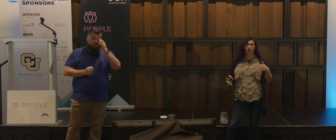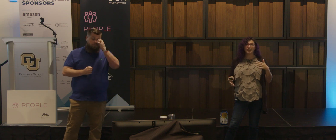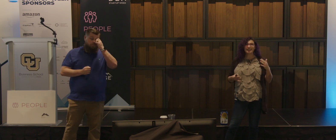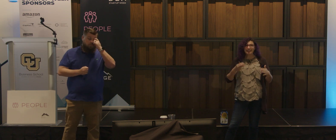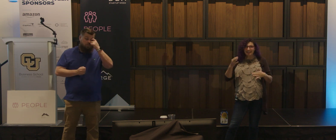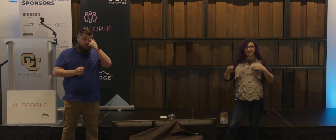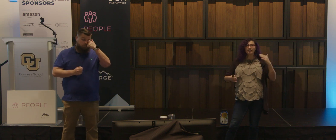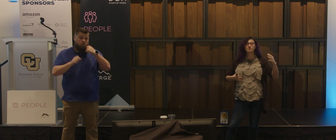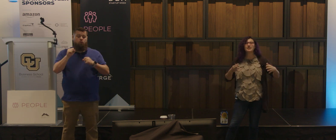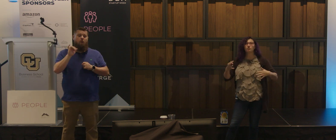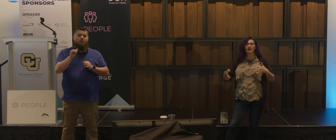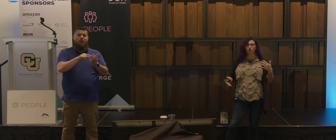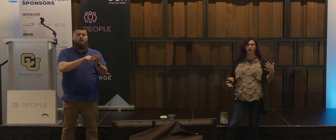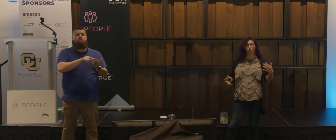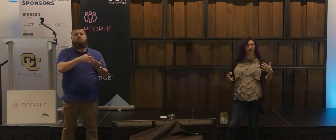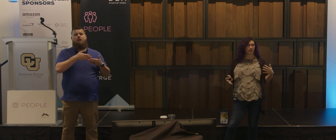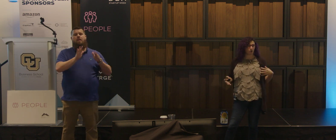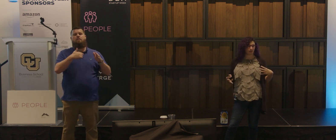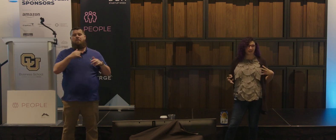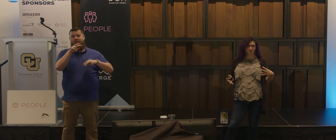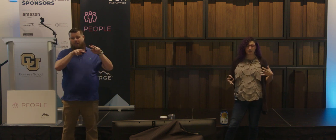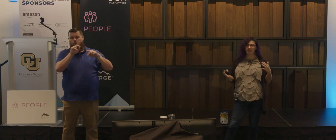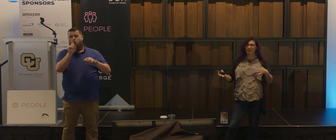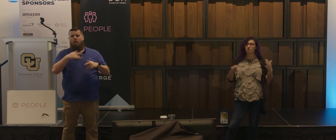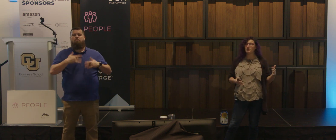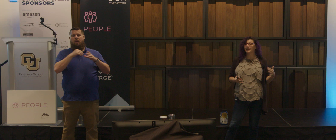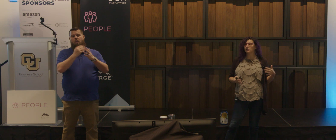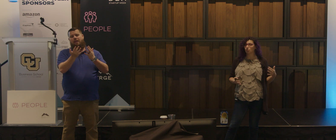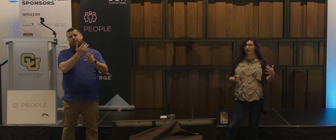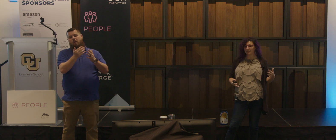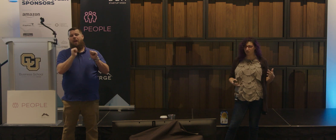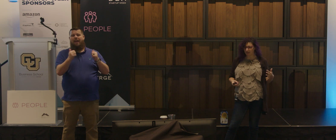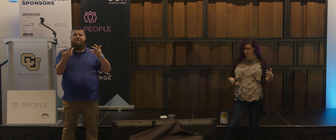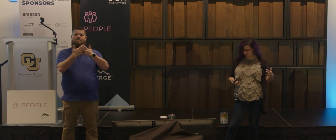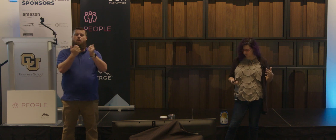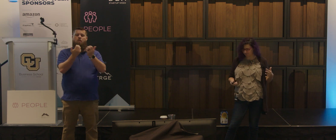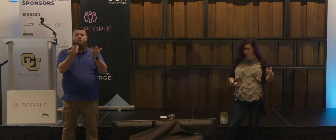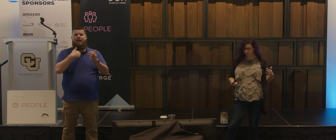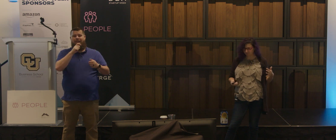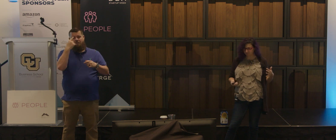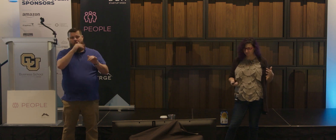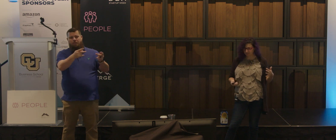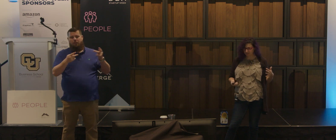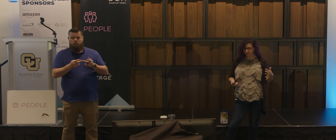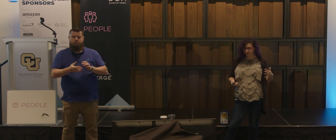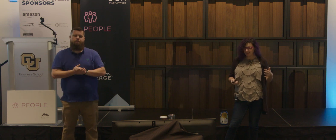so it lets me evaluate where they are on that scale, and I can fit that into what I need for that position.